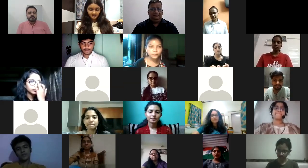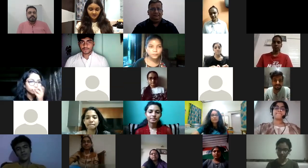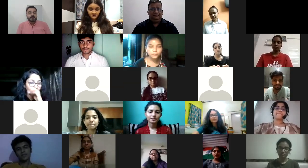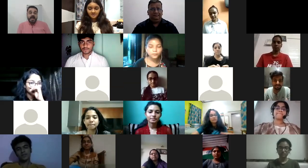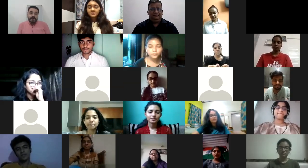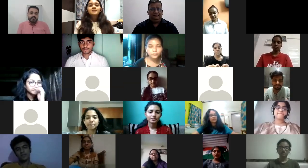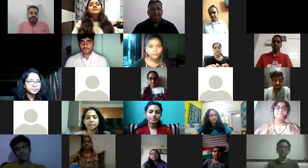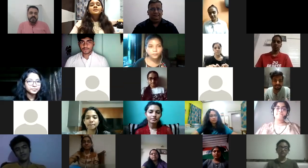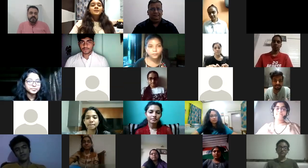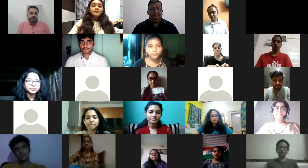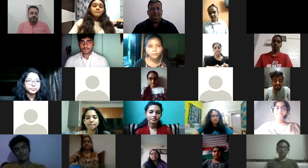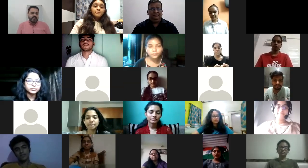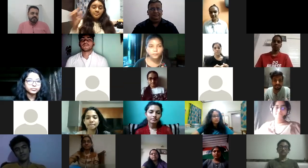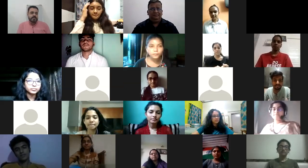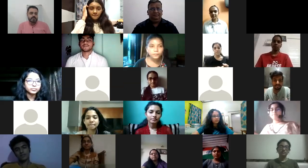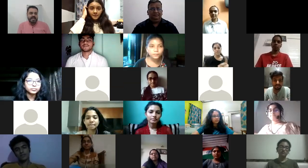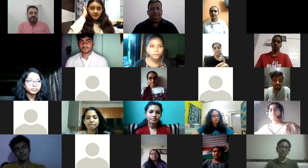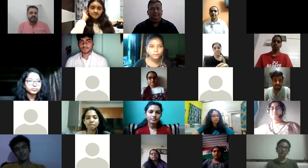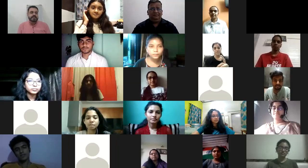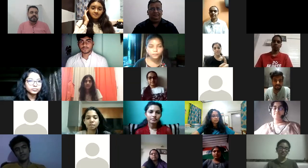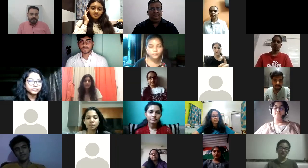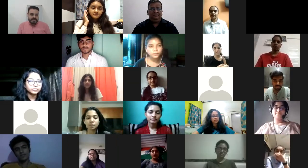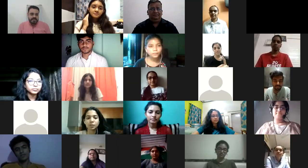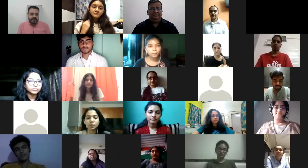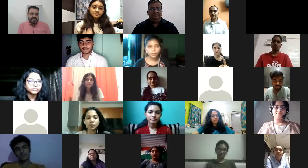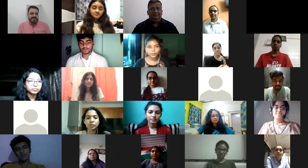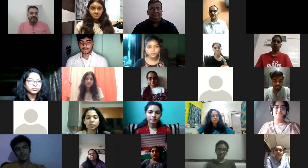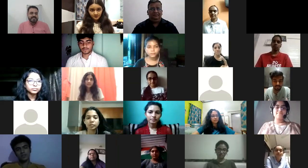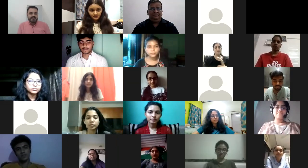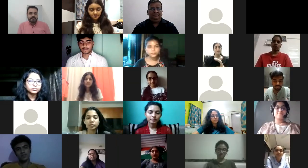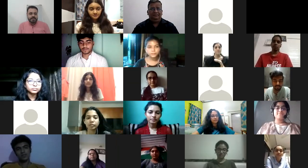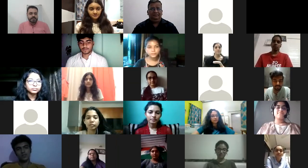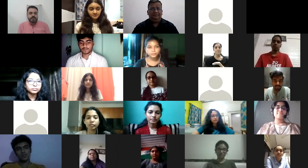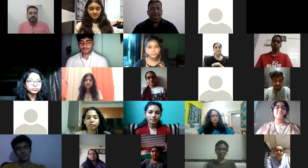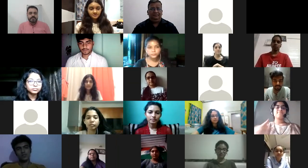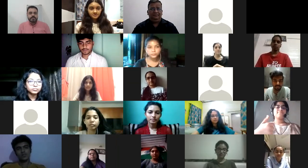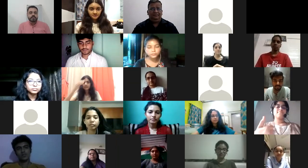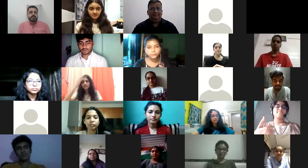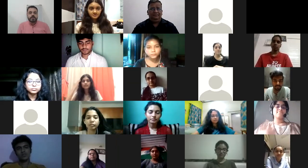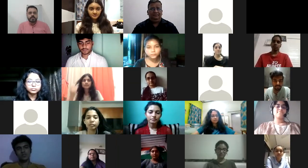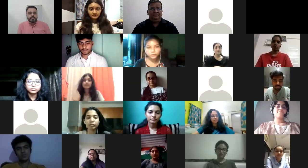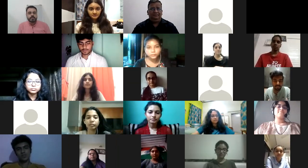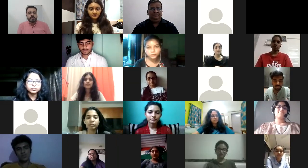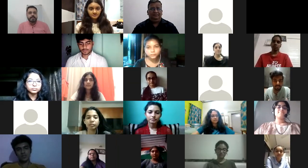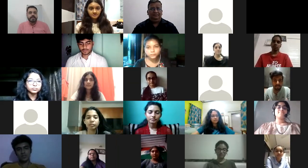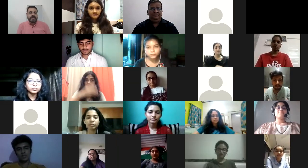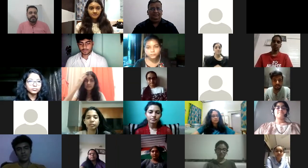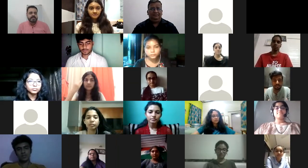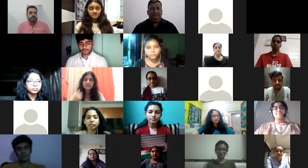people hard of hearing who may not necessarily know sign language, but then the basic signs that they may do. So you may want to, may have intention to help